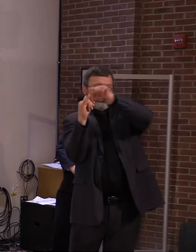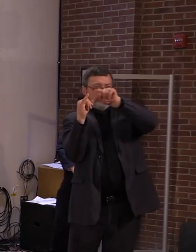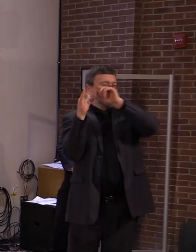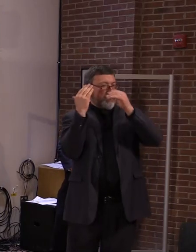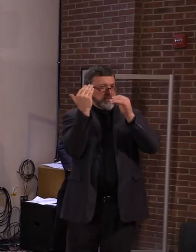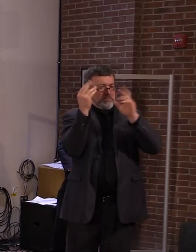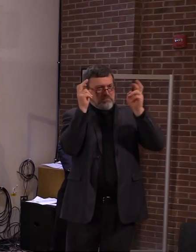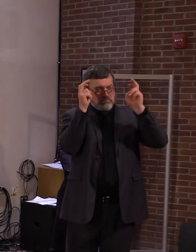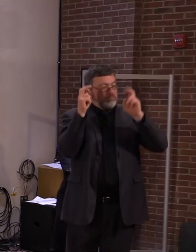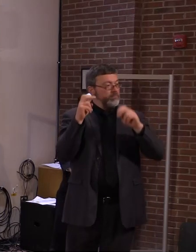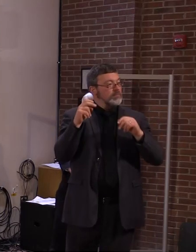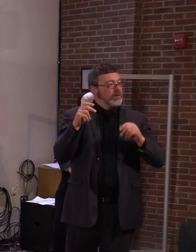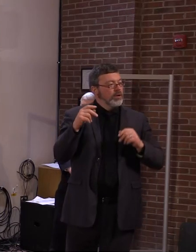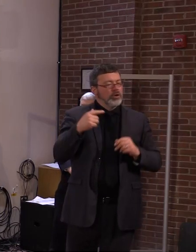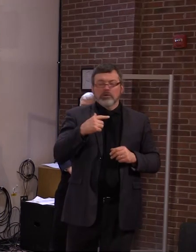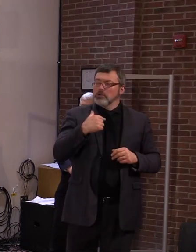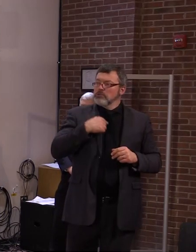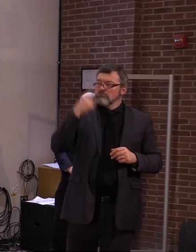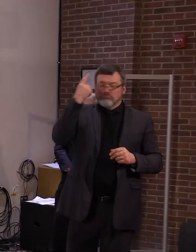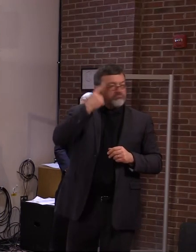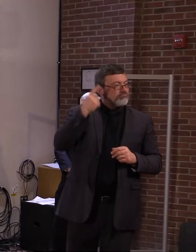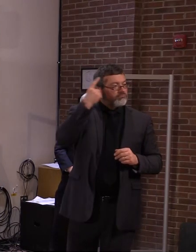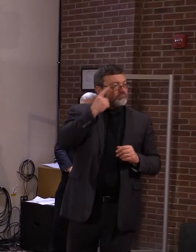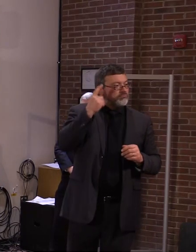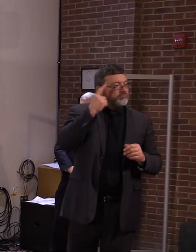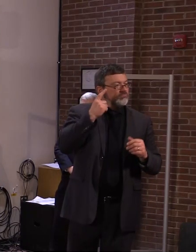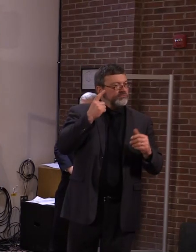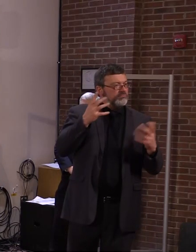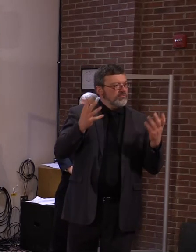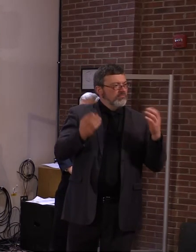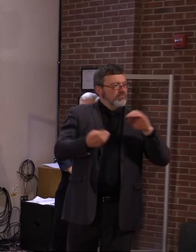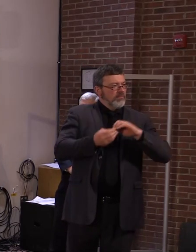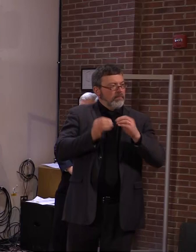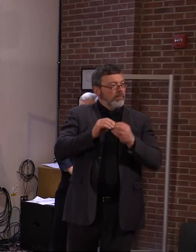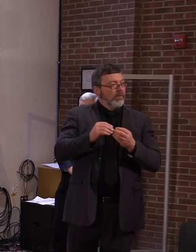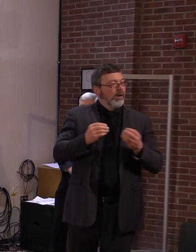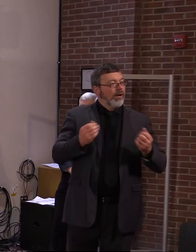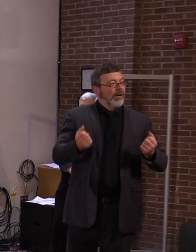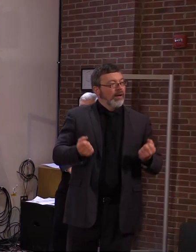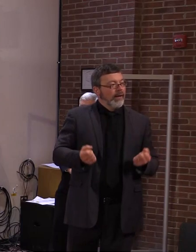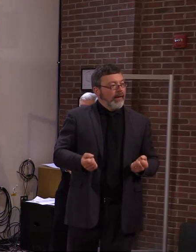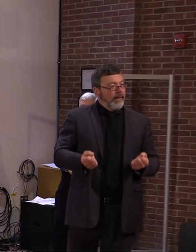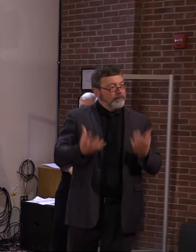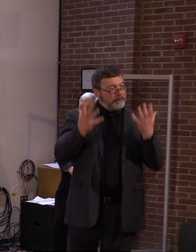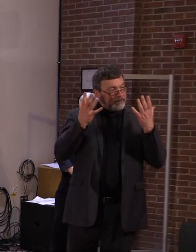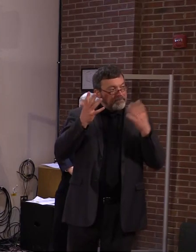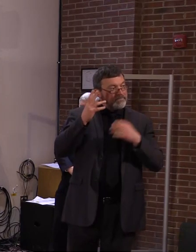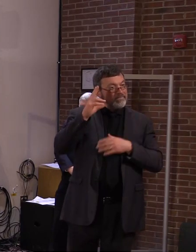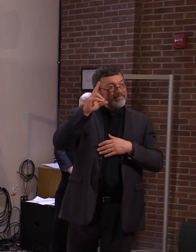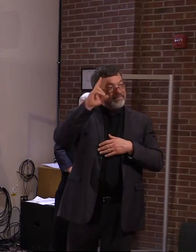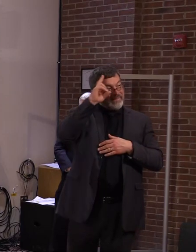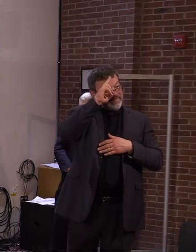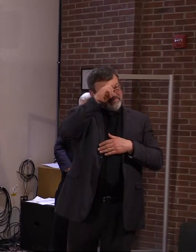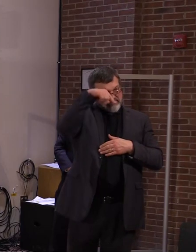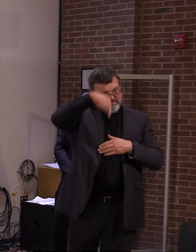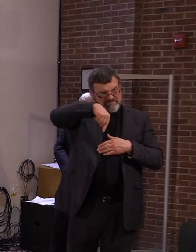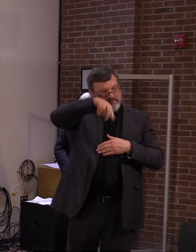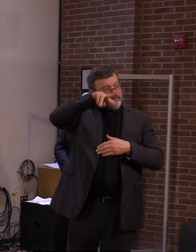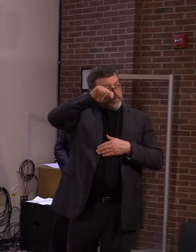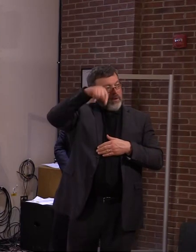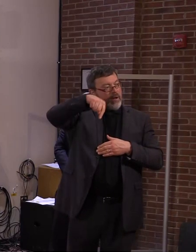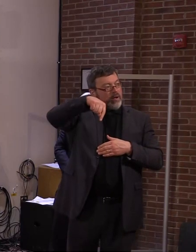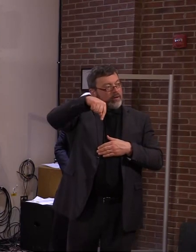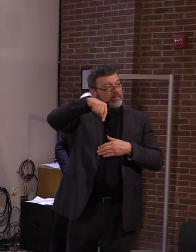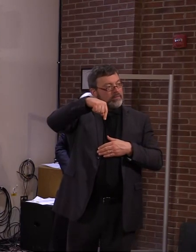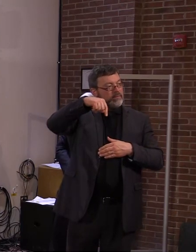do we have a number? Is it possible to know how many hospitals in our overall system have ICUs